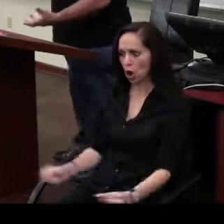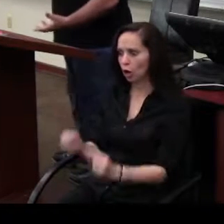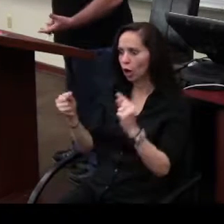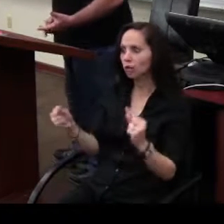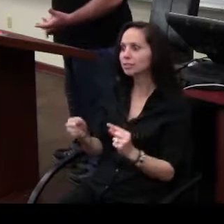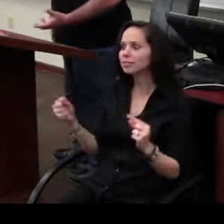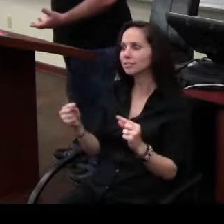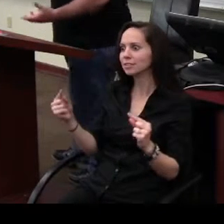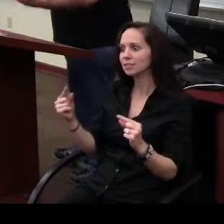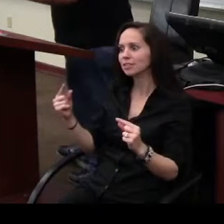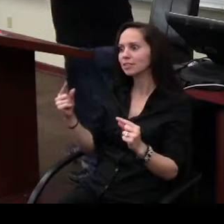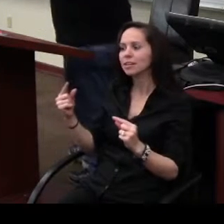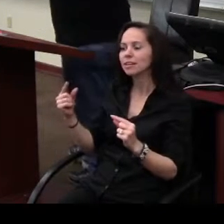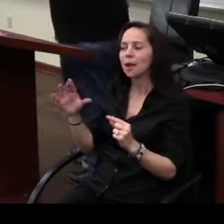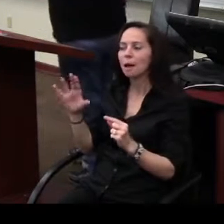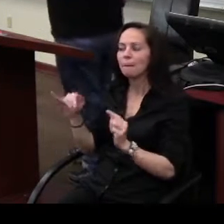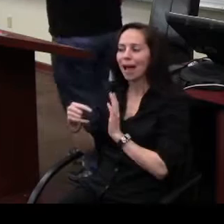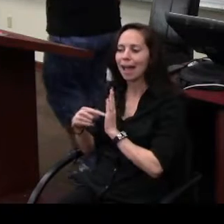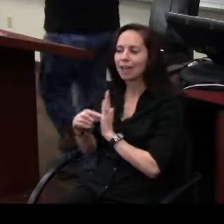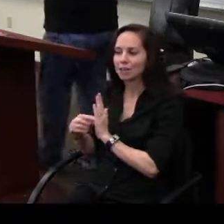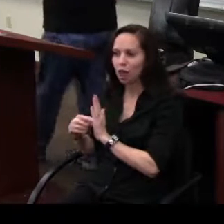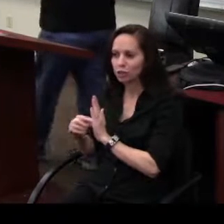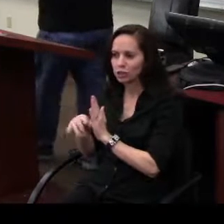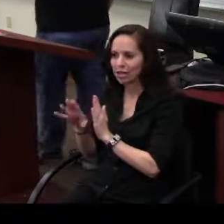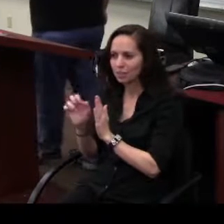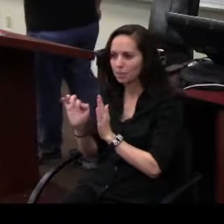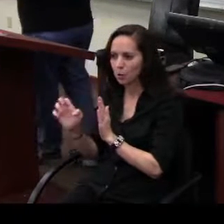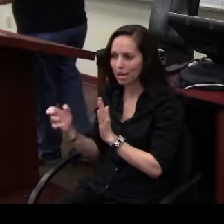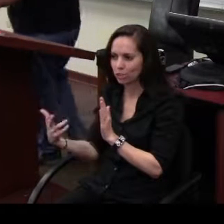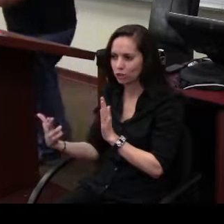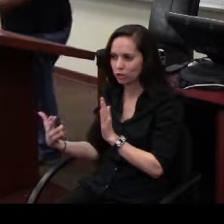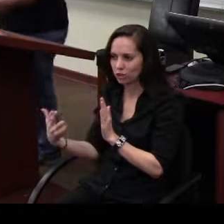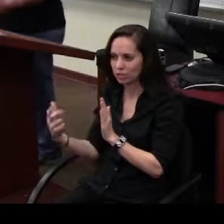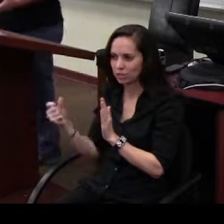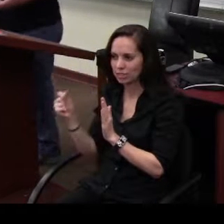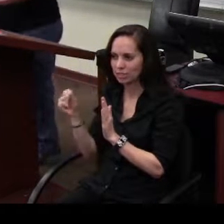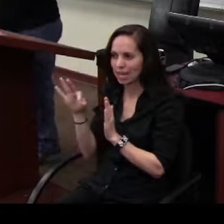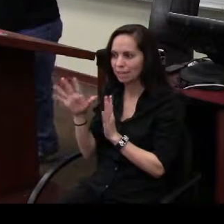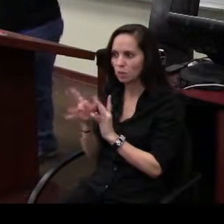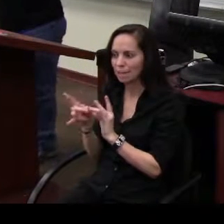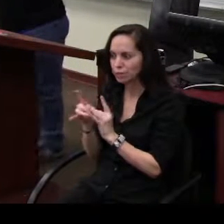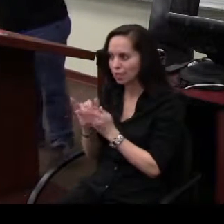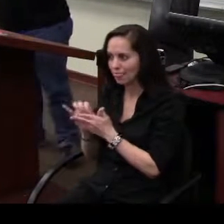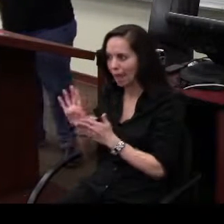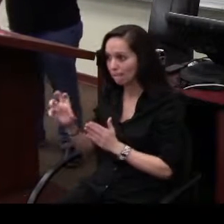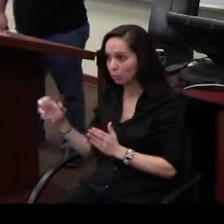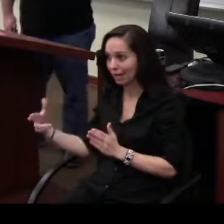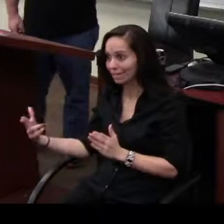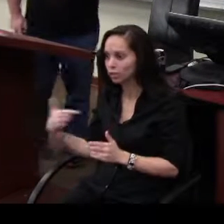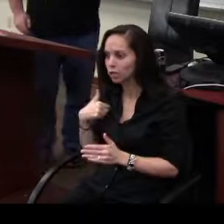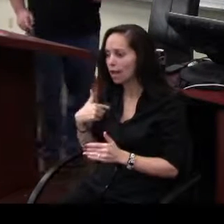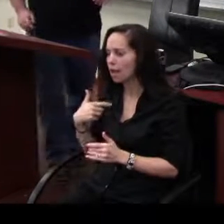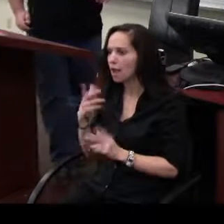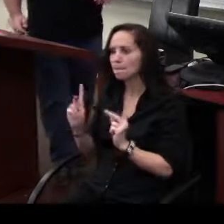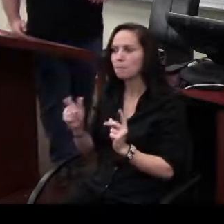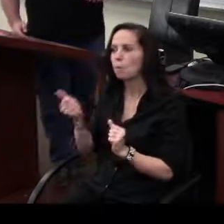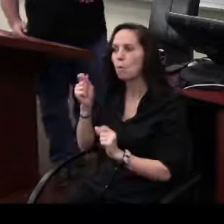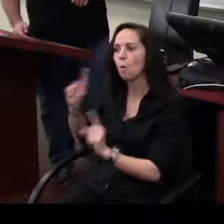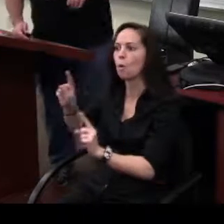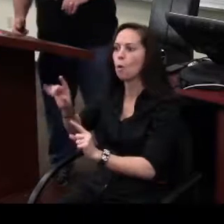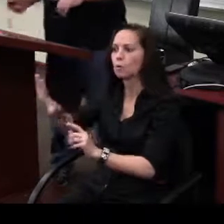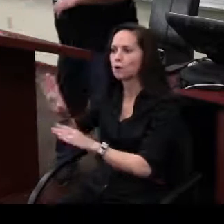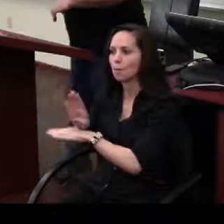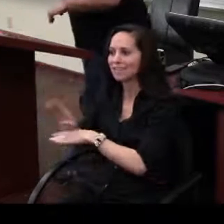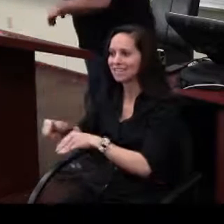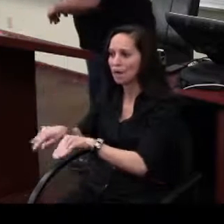by acknowledging a breach. So they'd rather eat that than potentially lose 20% of revenue going forward over a breach like